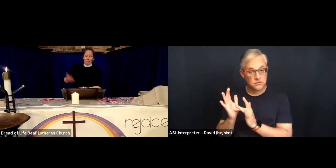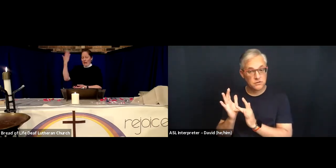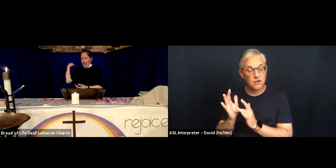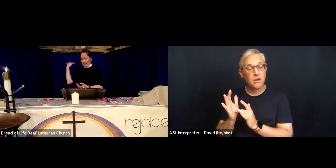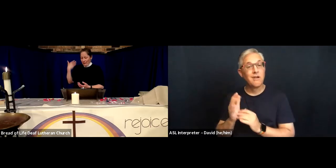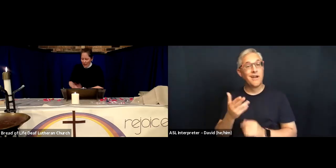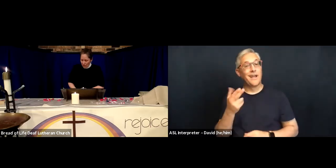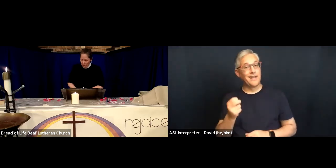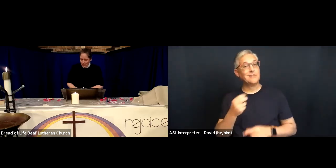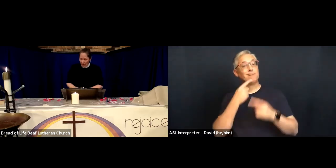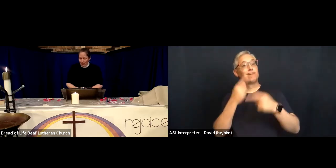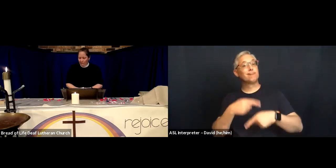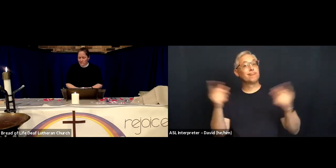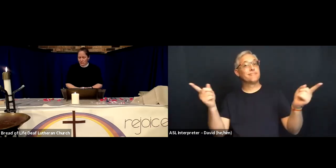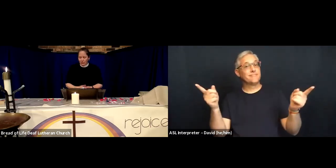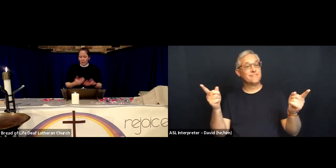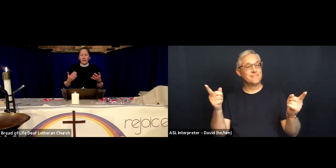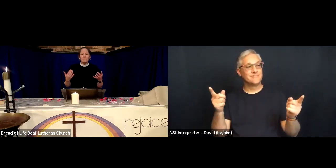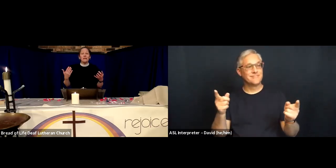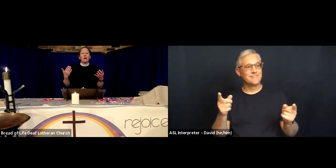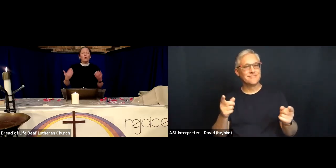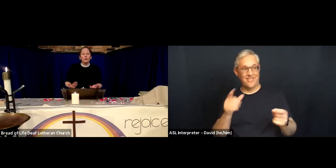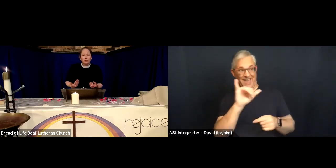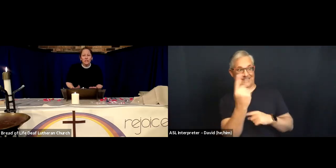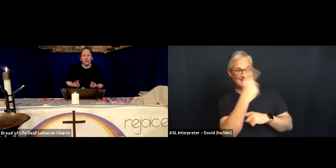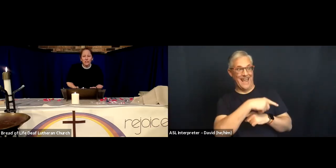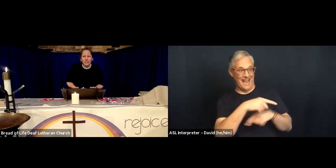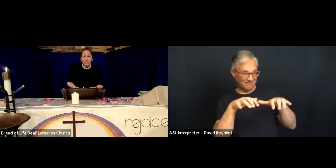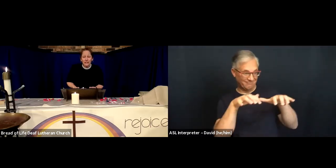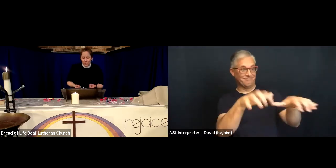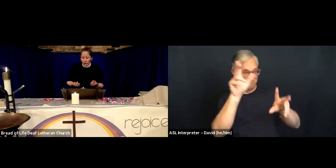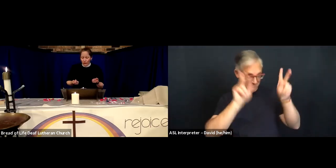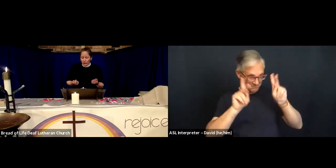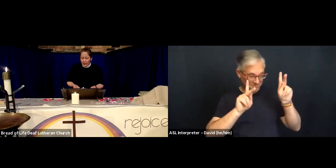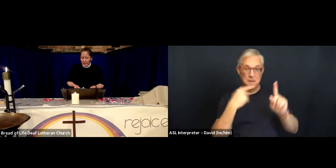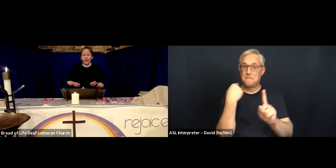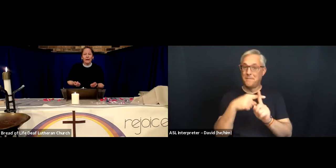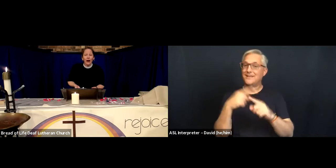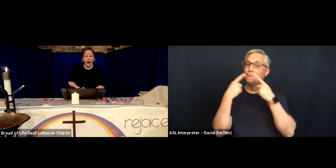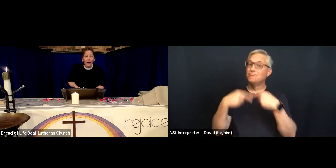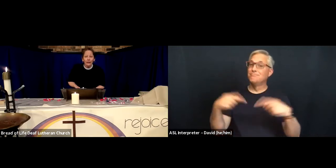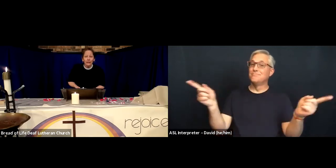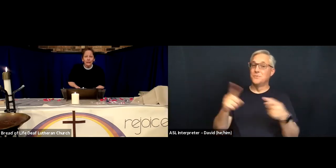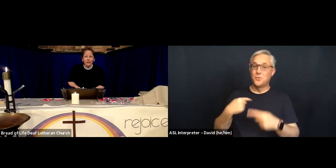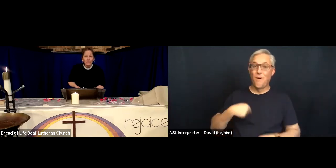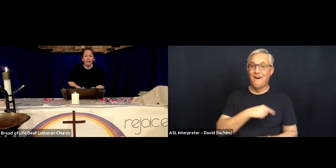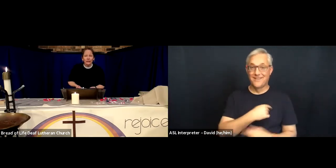way back in the Bible, Peter proclaims, when you trust Jesus, you are trusting